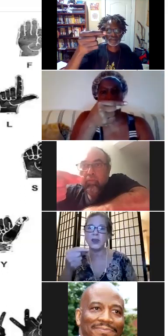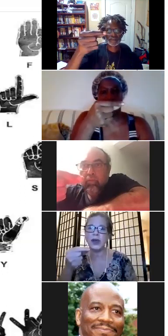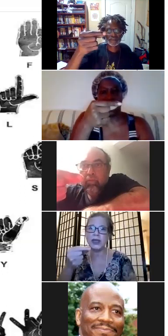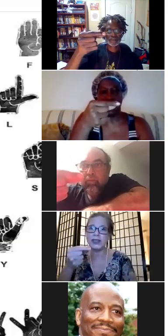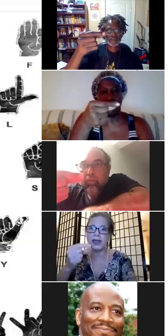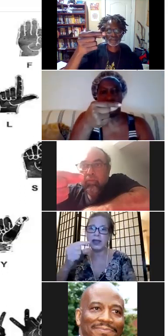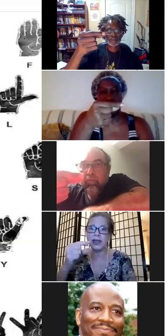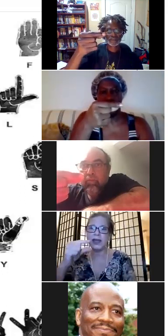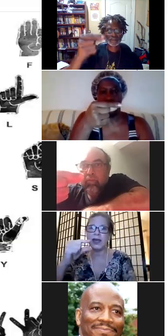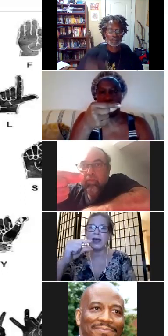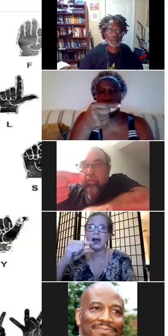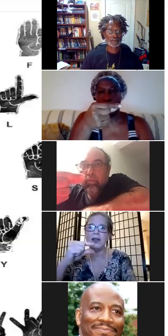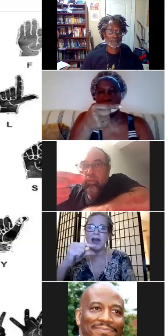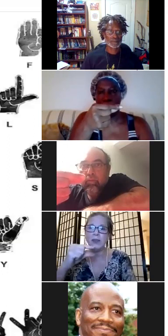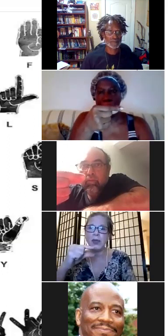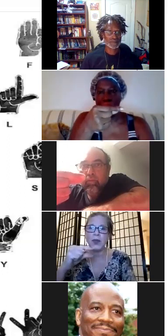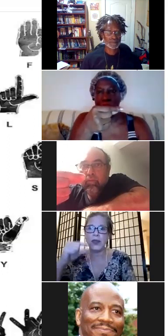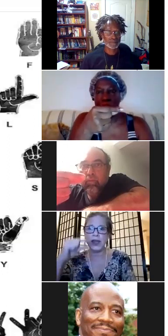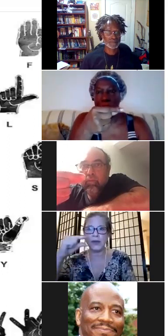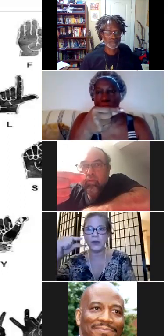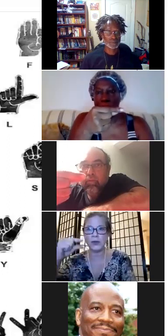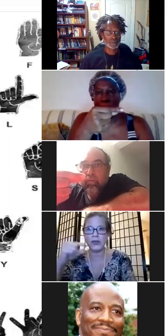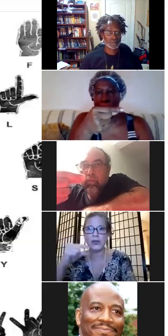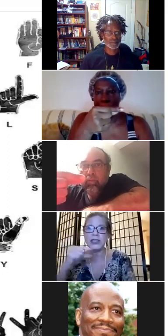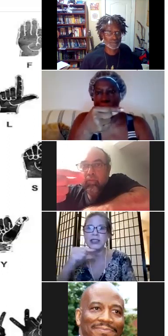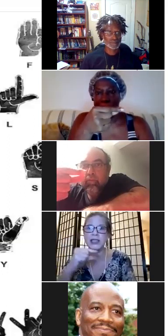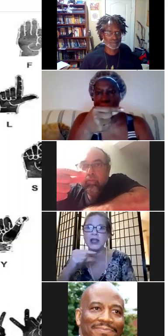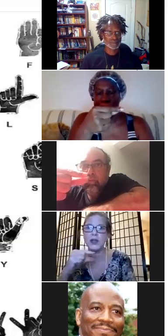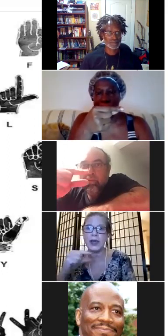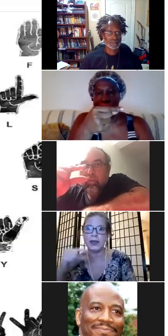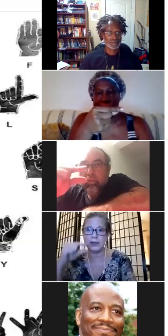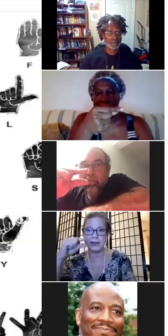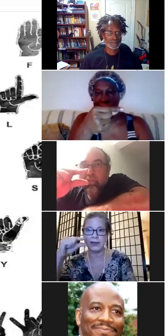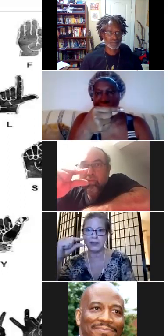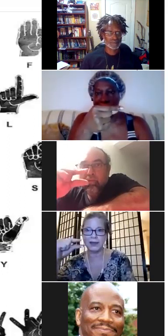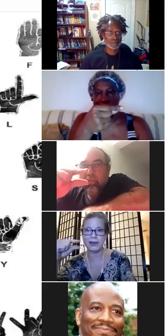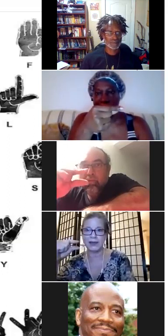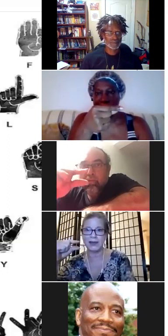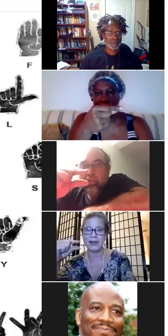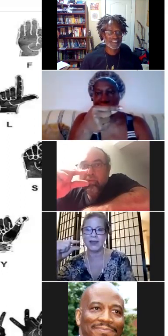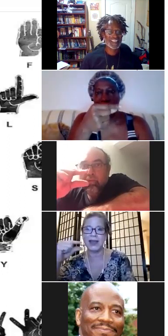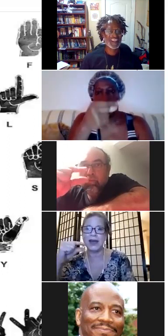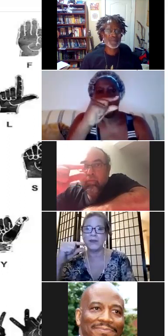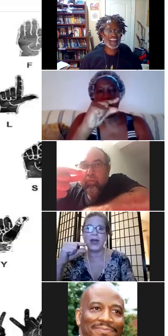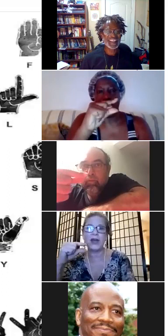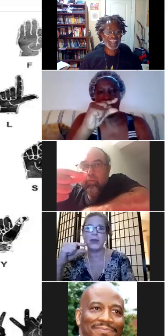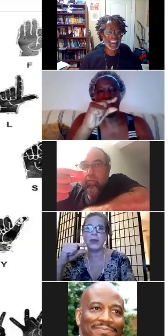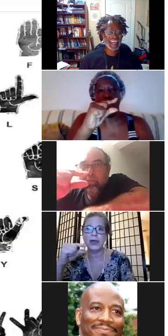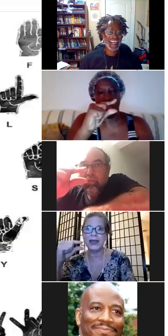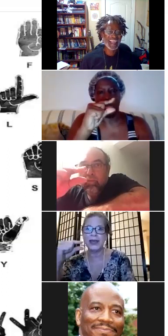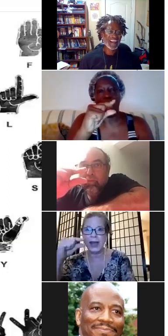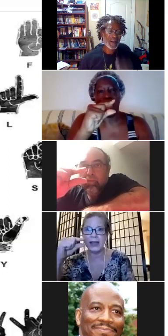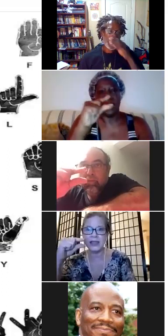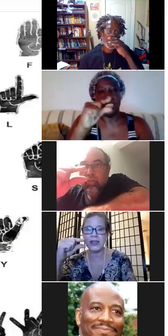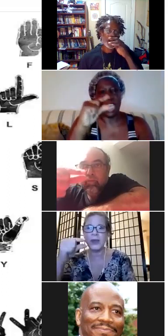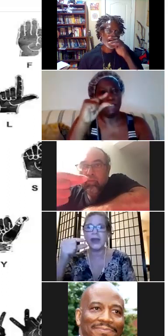I just wanted to say that a lot of people think if you do this, it's a little bit. It's a little a lot Right, of